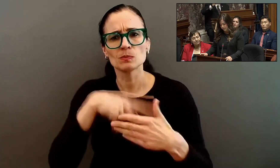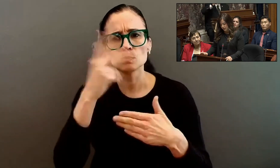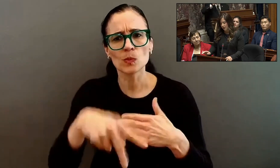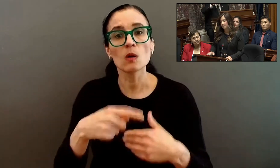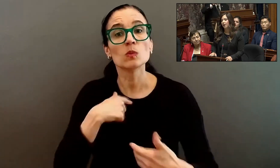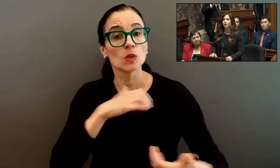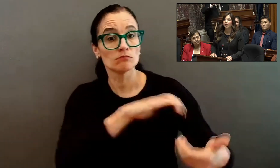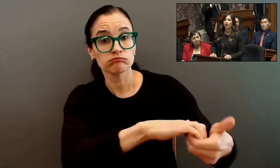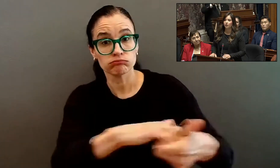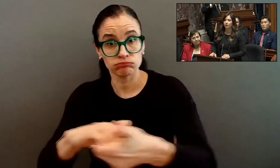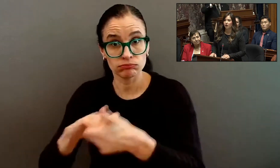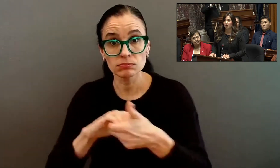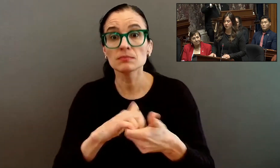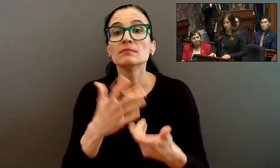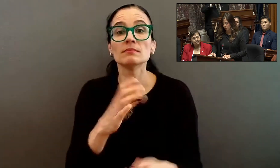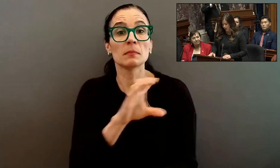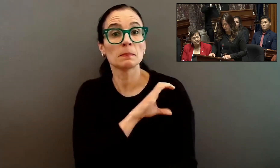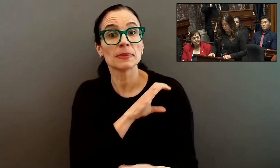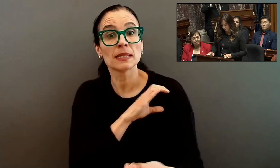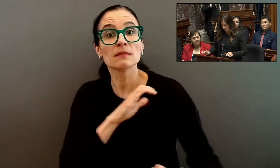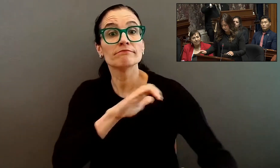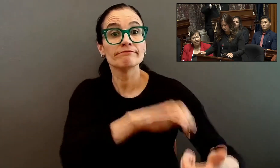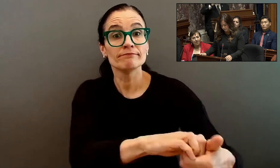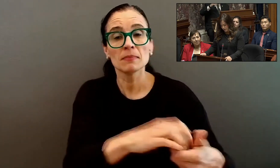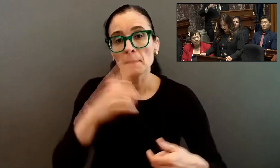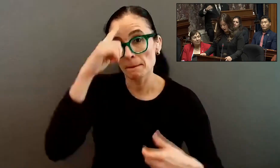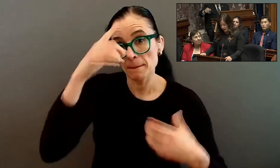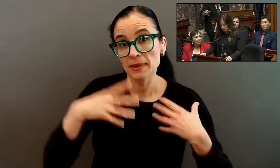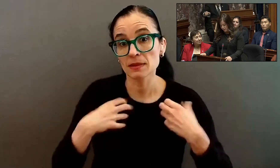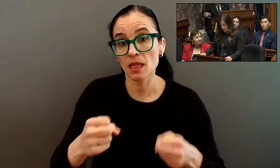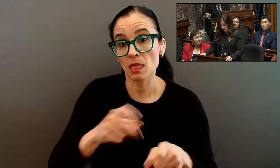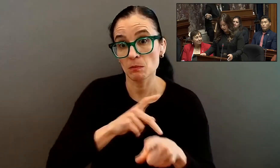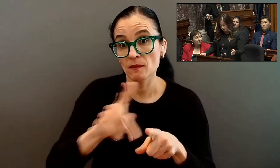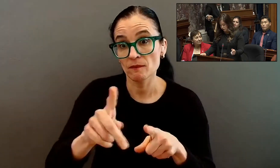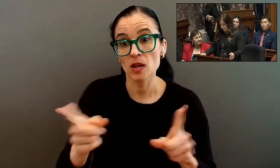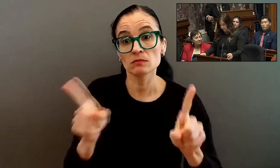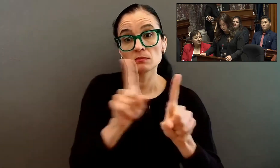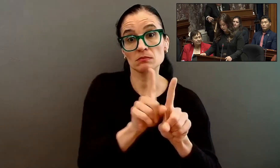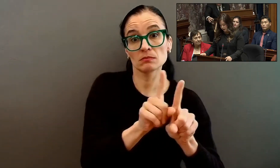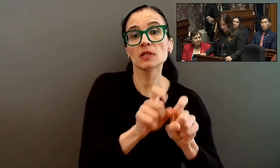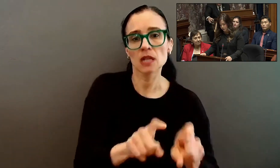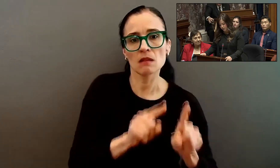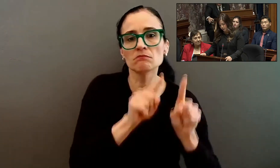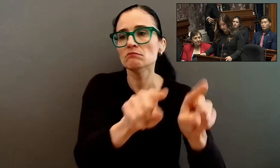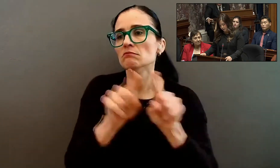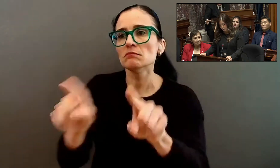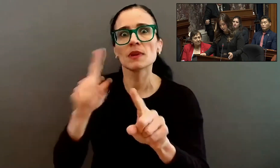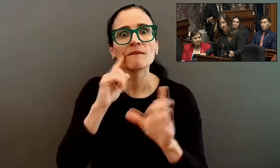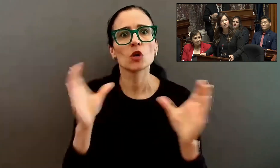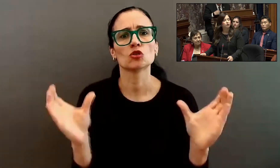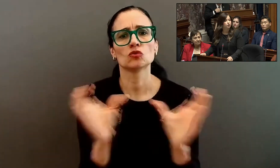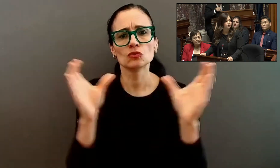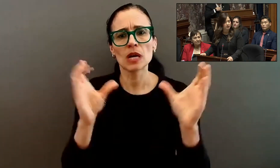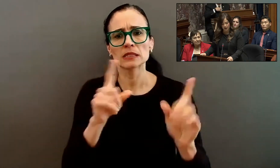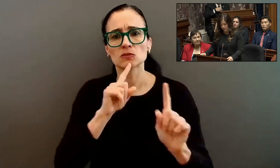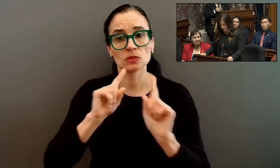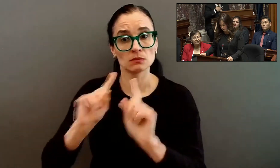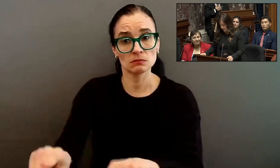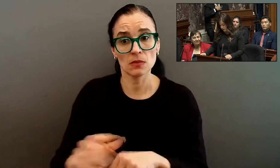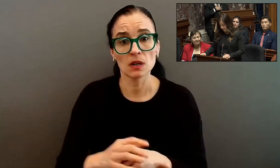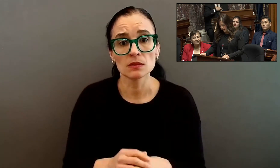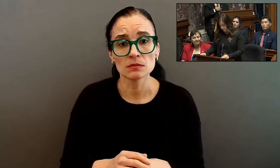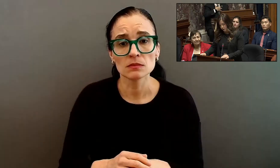public safety and public health are intertwined. As we mark National Police Week under the theme, Committed to Serve